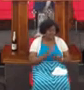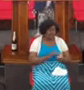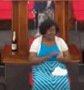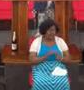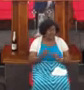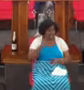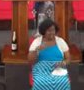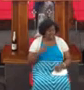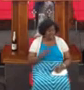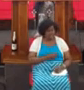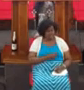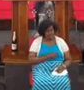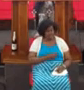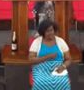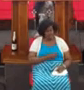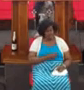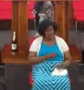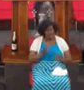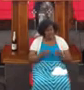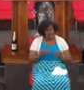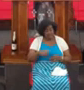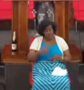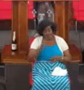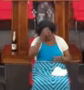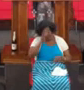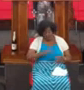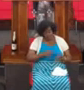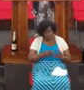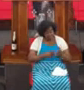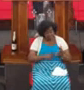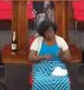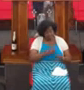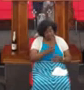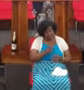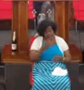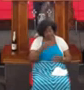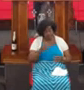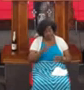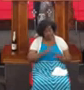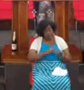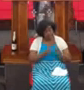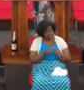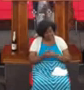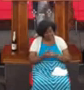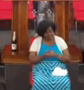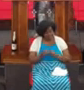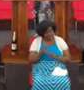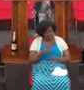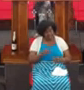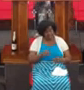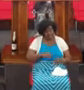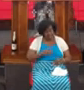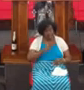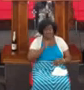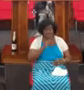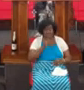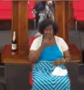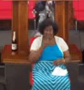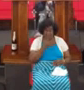the Word of God tells us, if any man among you seem to be religious and branded not his